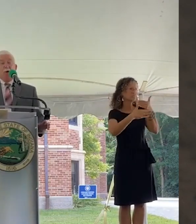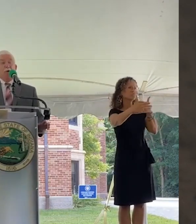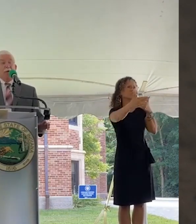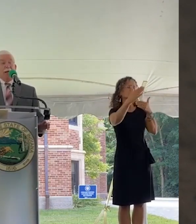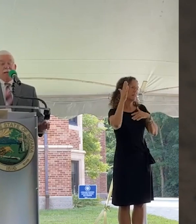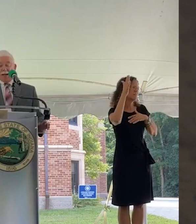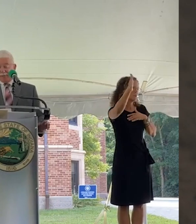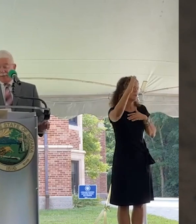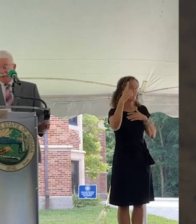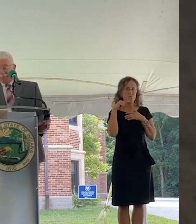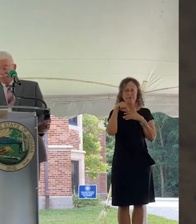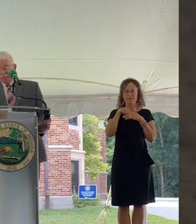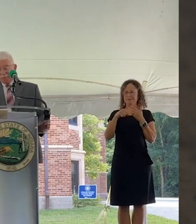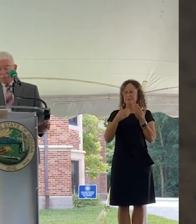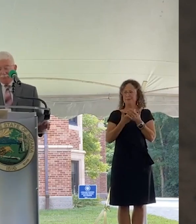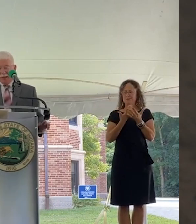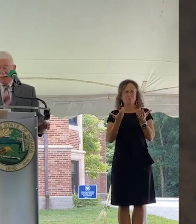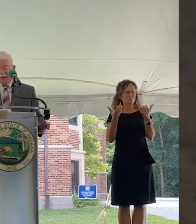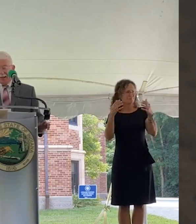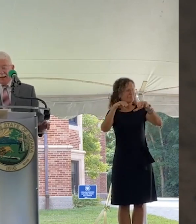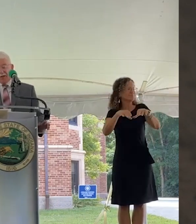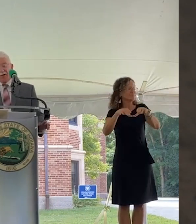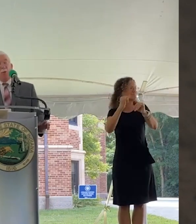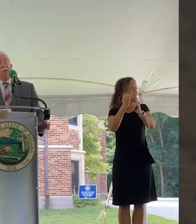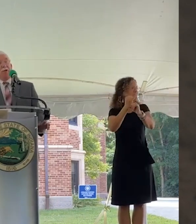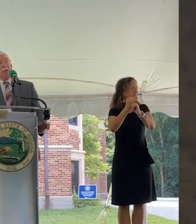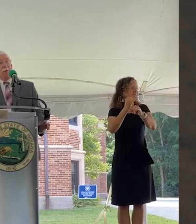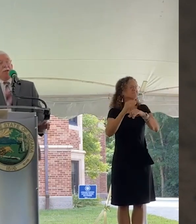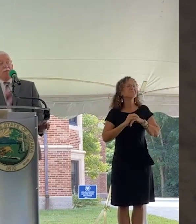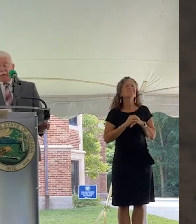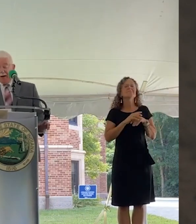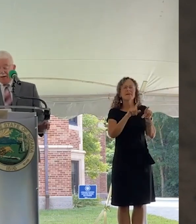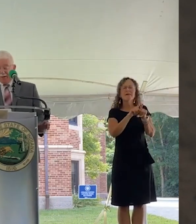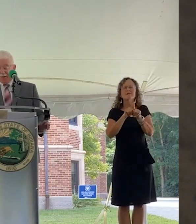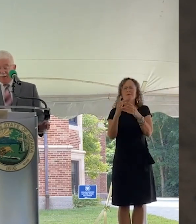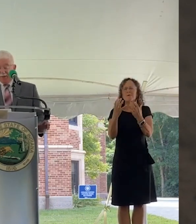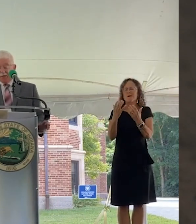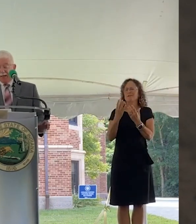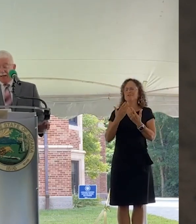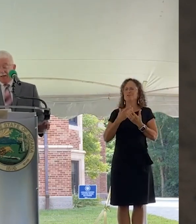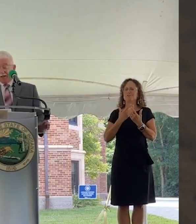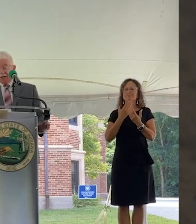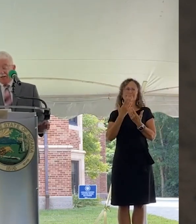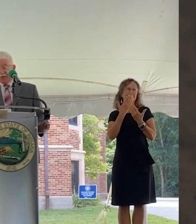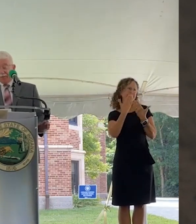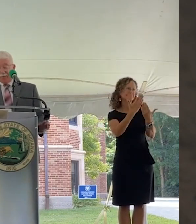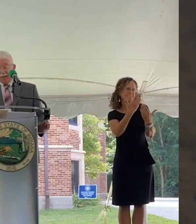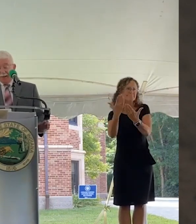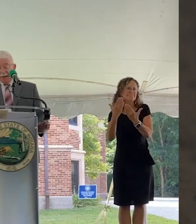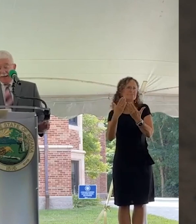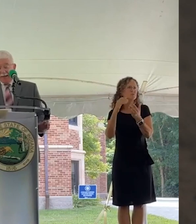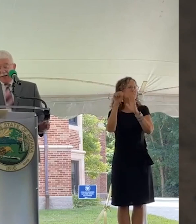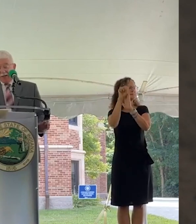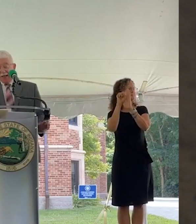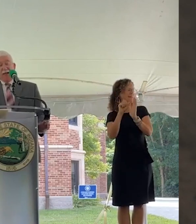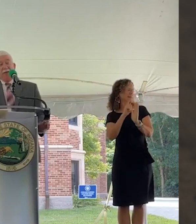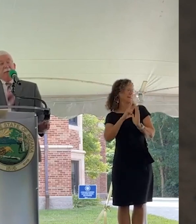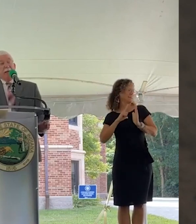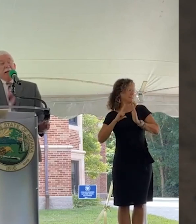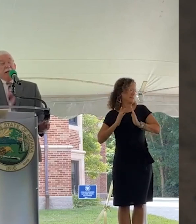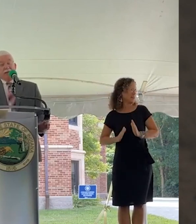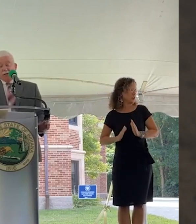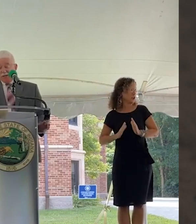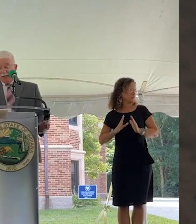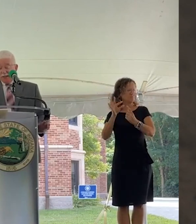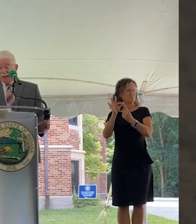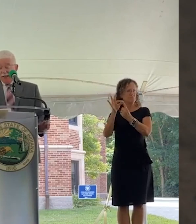with this co-located campus. I also wish to express my gratitude to the state legislature and to state